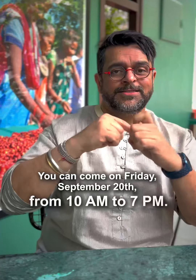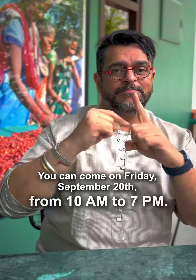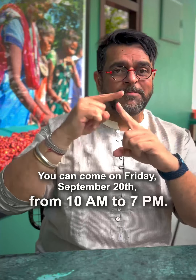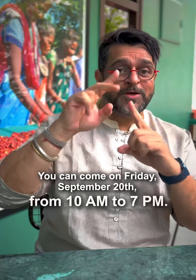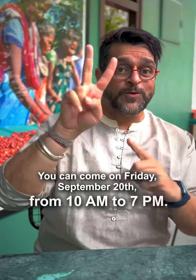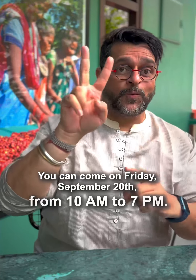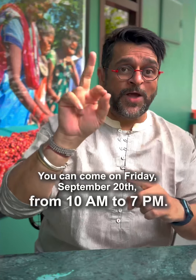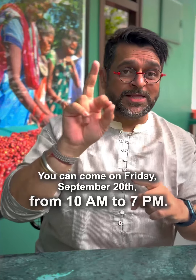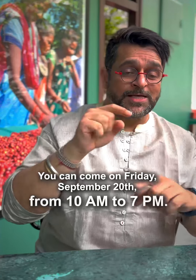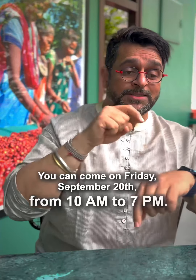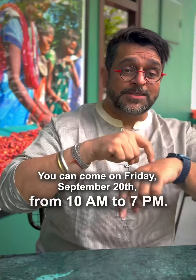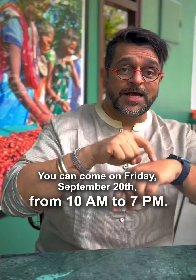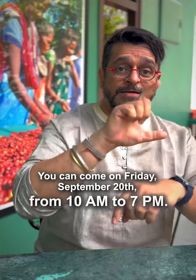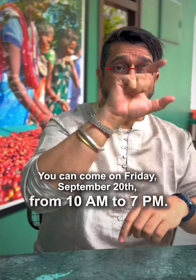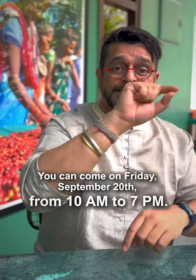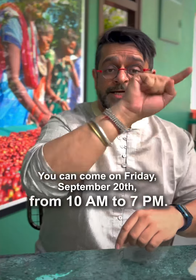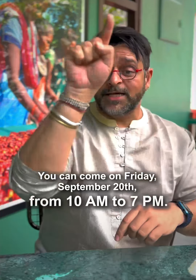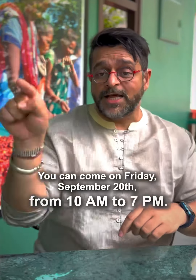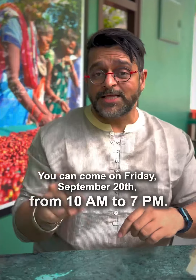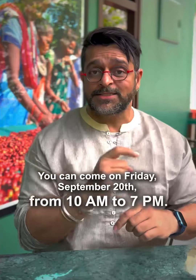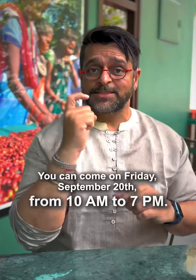20th from 10 a.m. to 7 p.m.